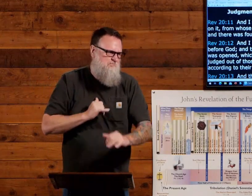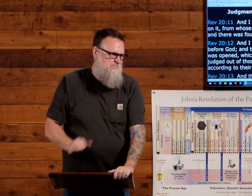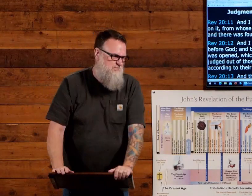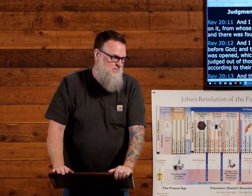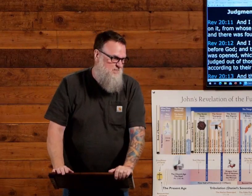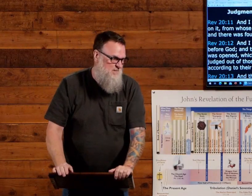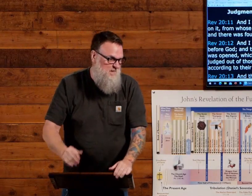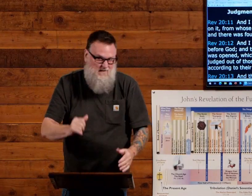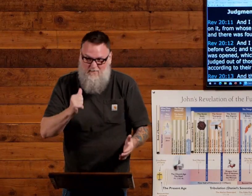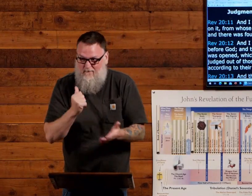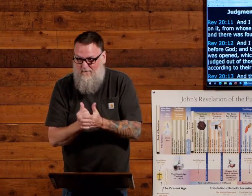questions.